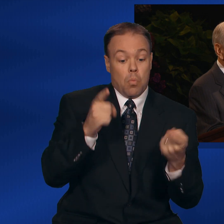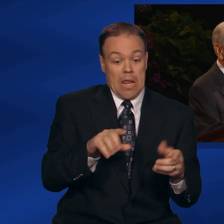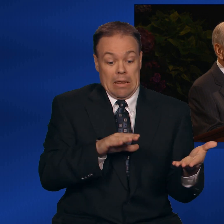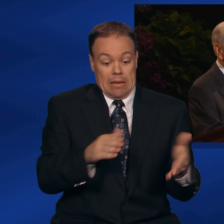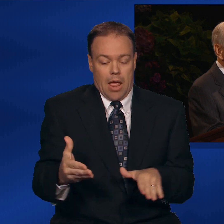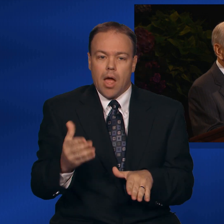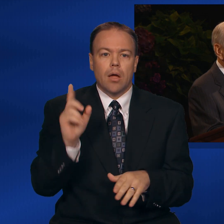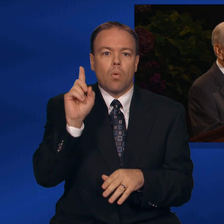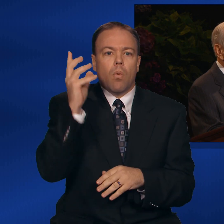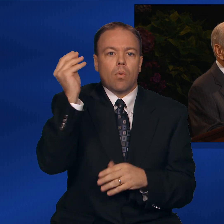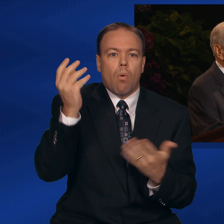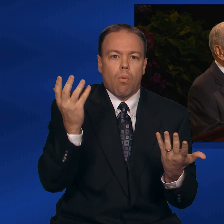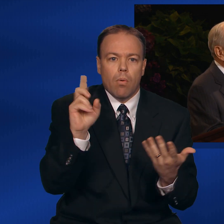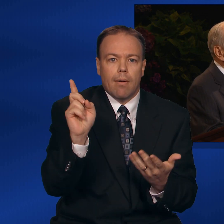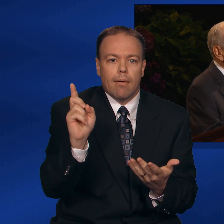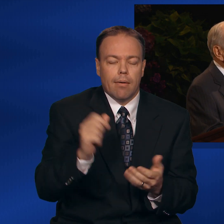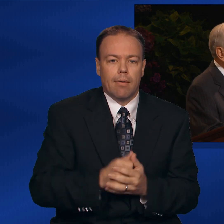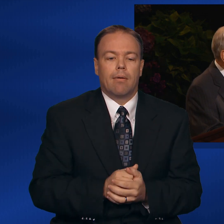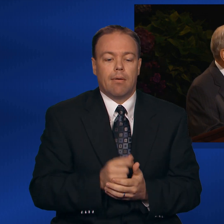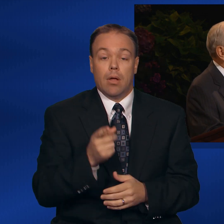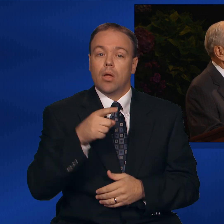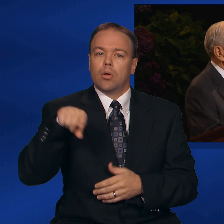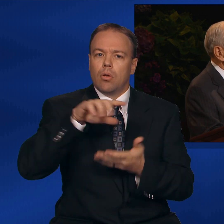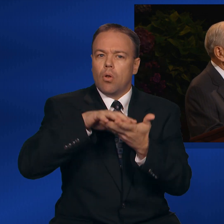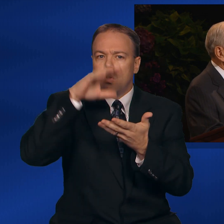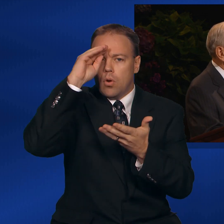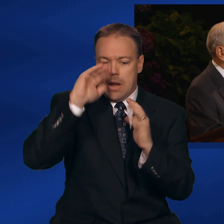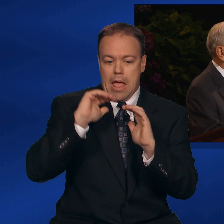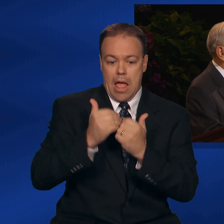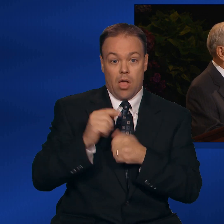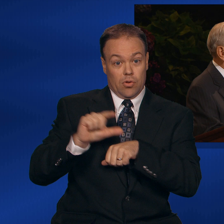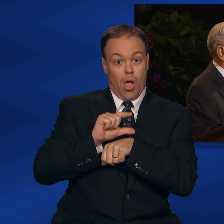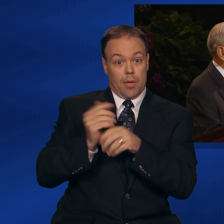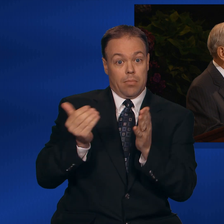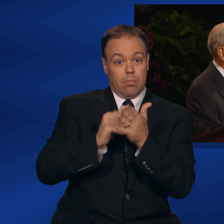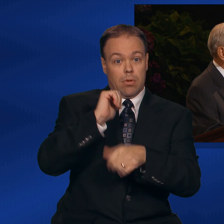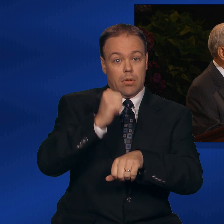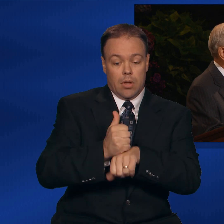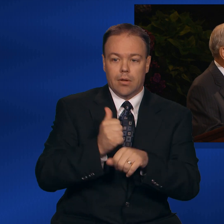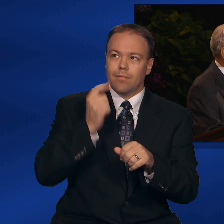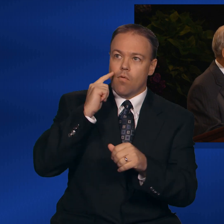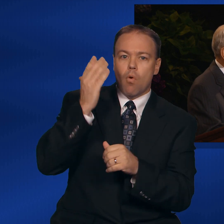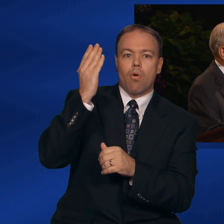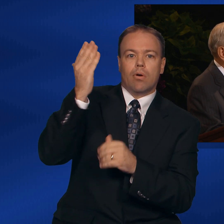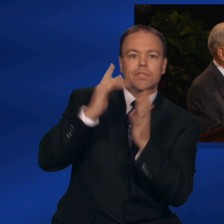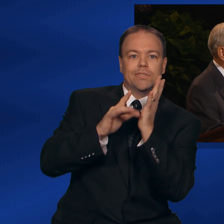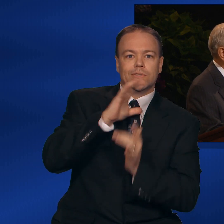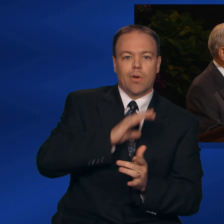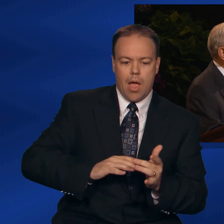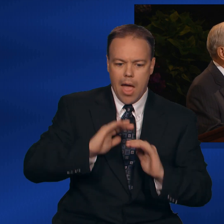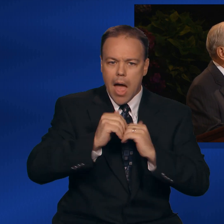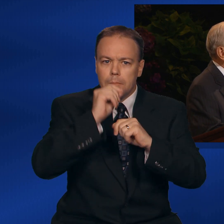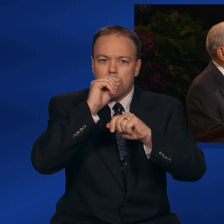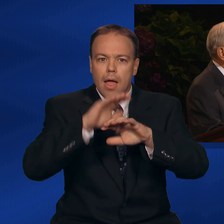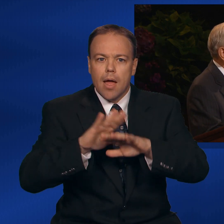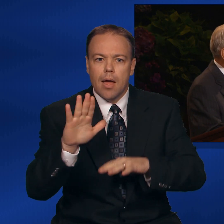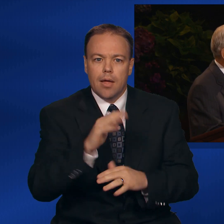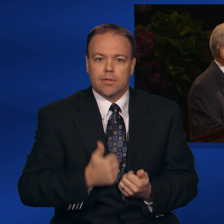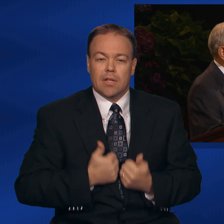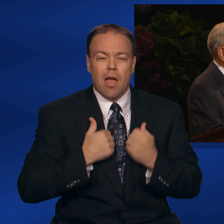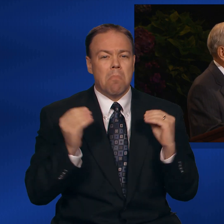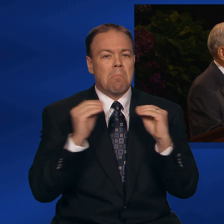death. You can learn how the restored gospel of Jesus Christ will bless your life